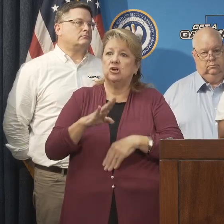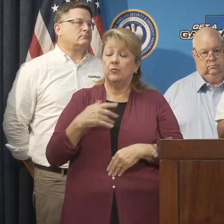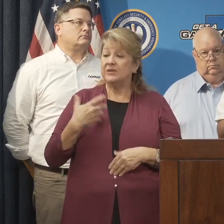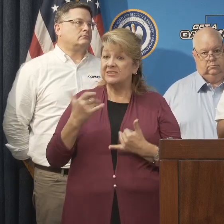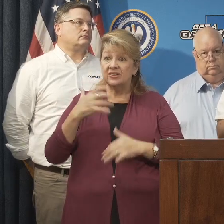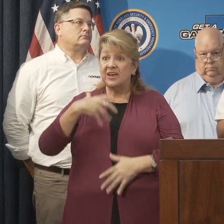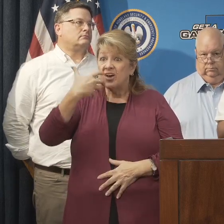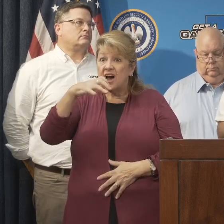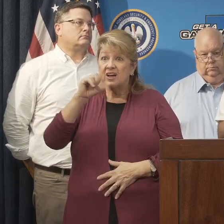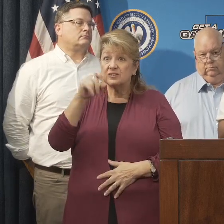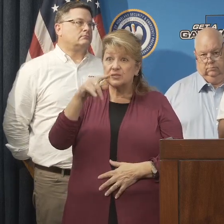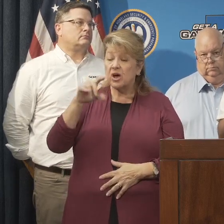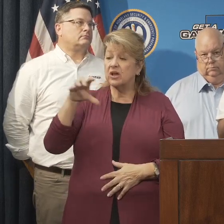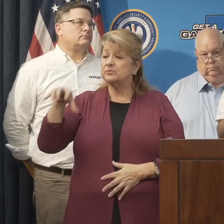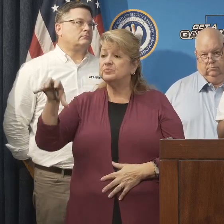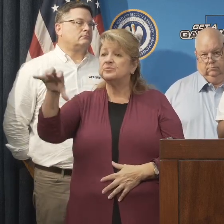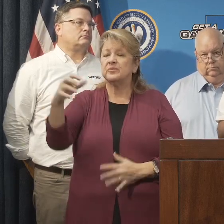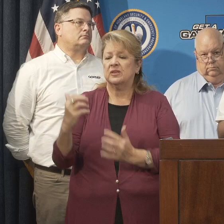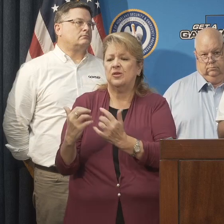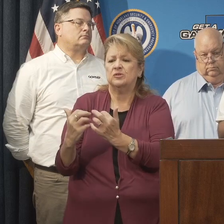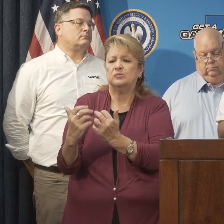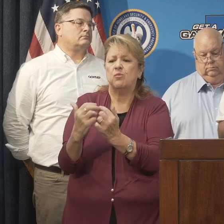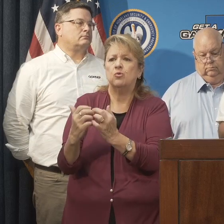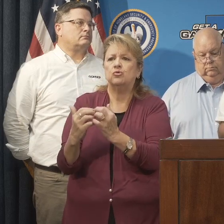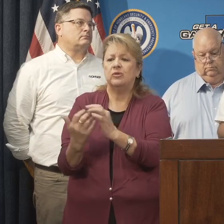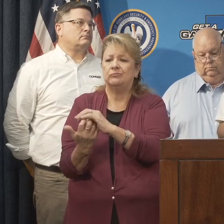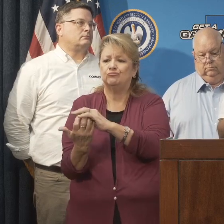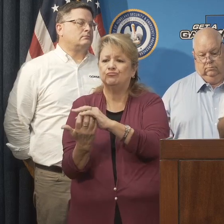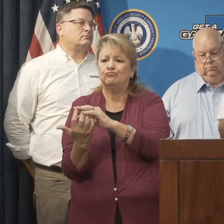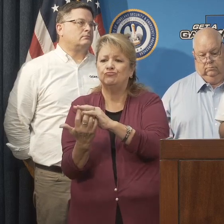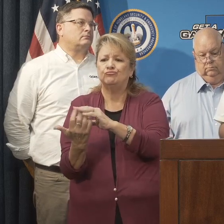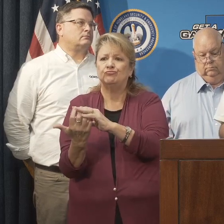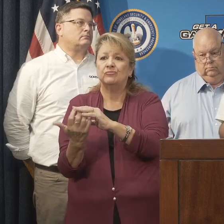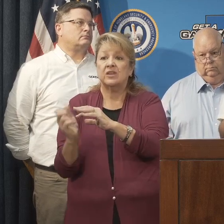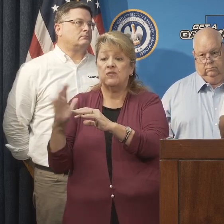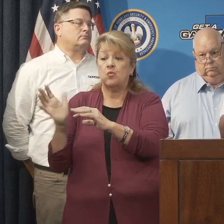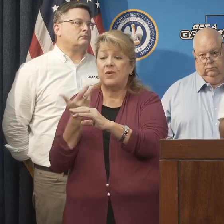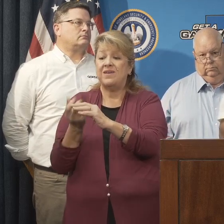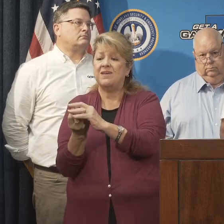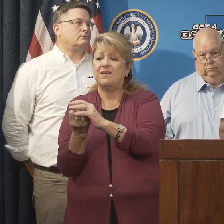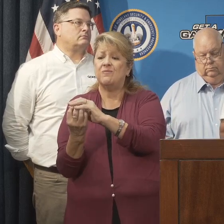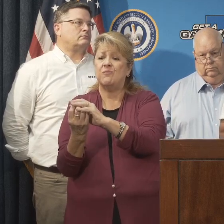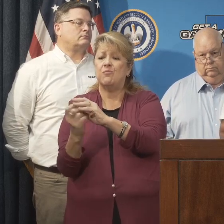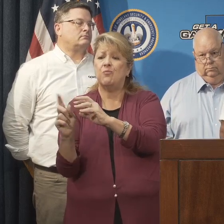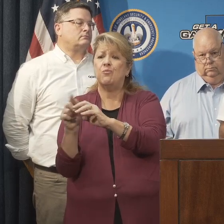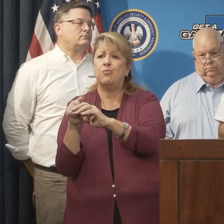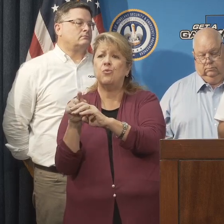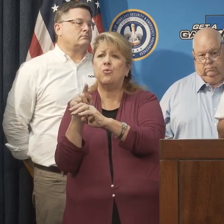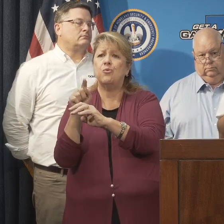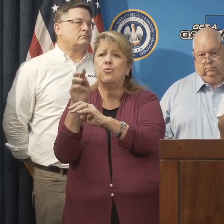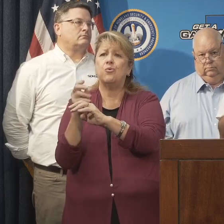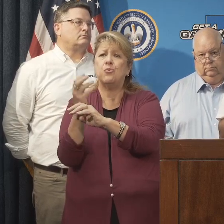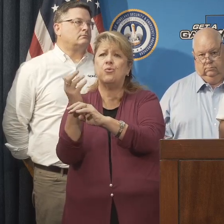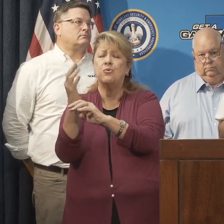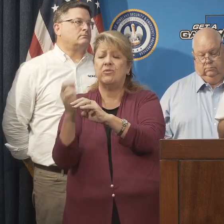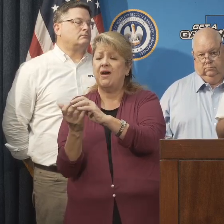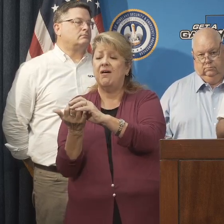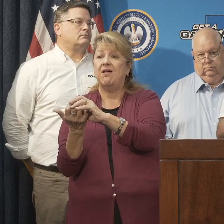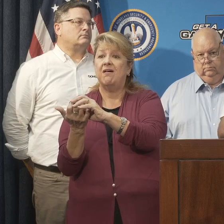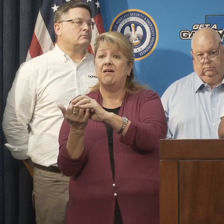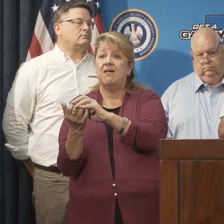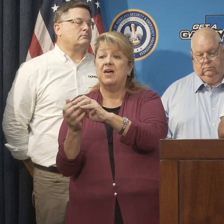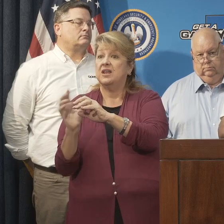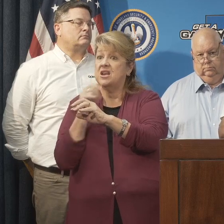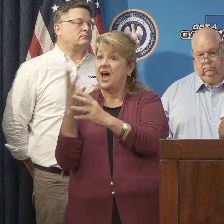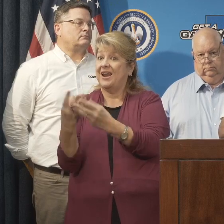are still smoldering small fires that at any moment, with these winds and the return of these red flag conditions, can flare up